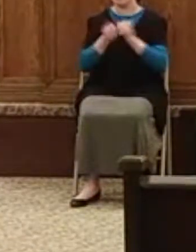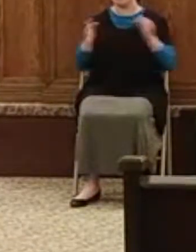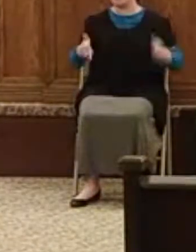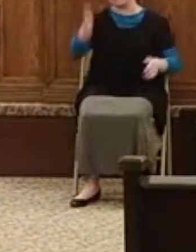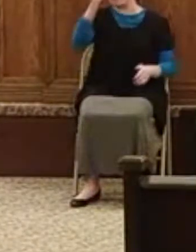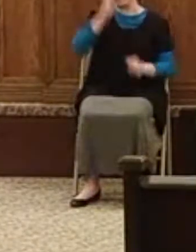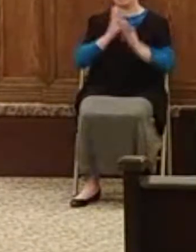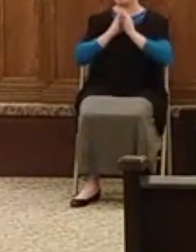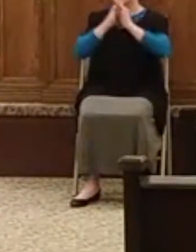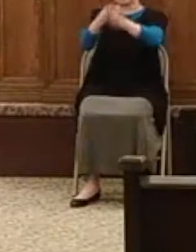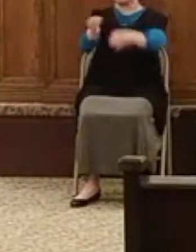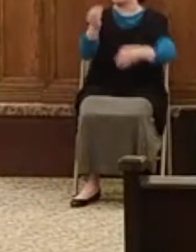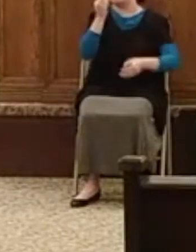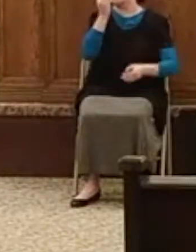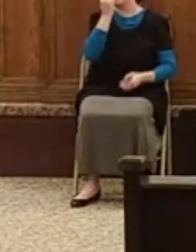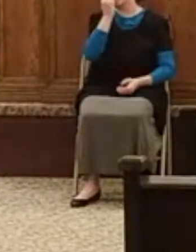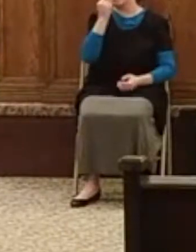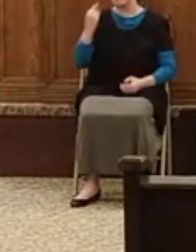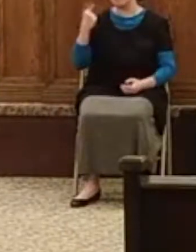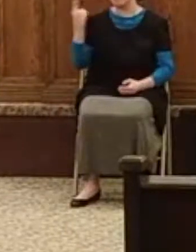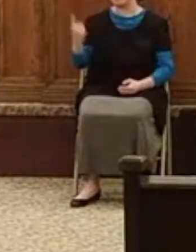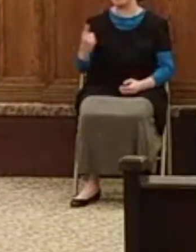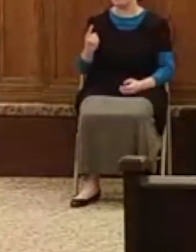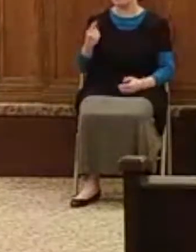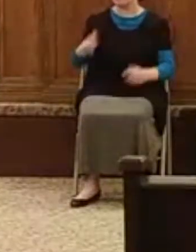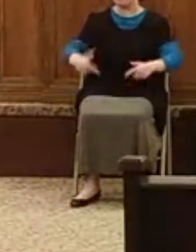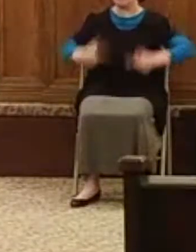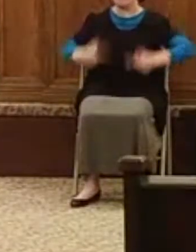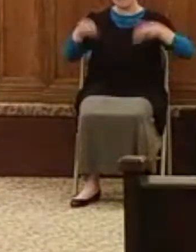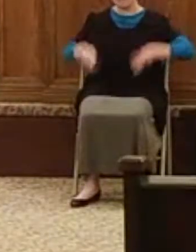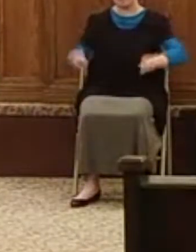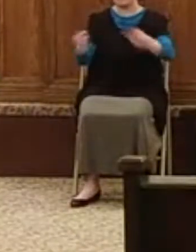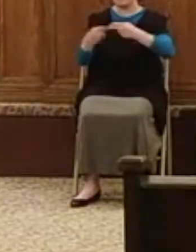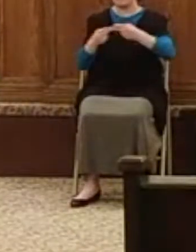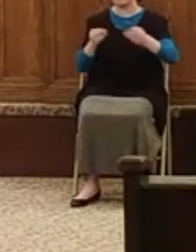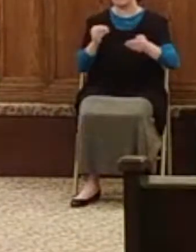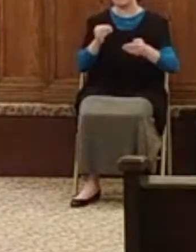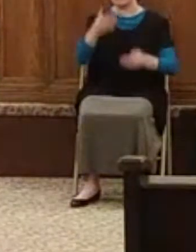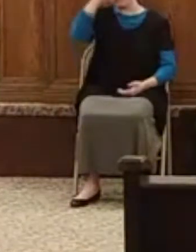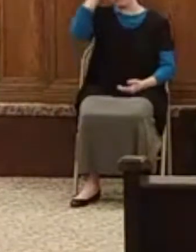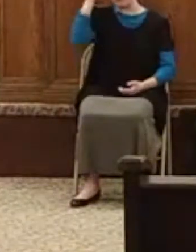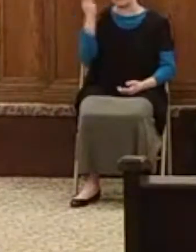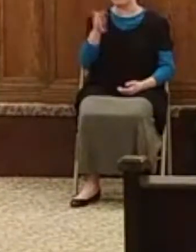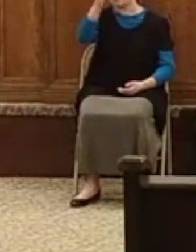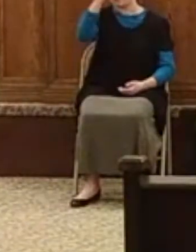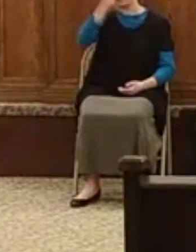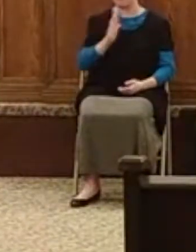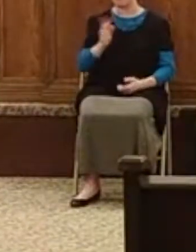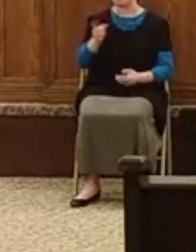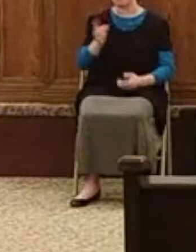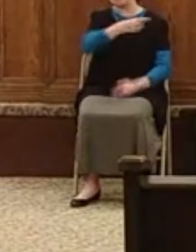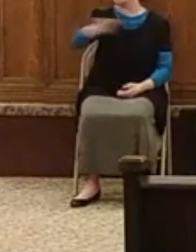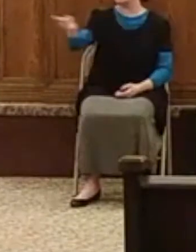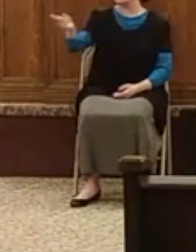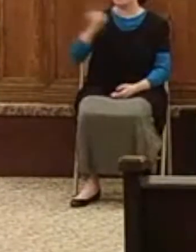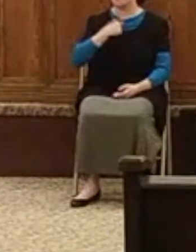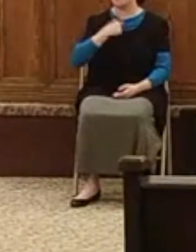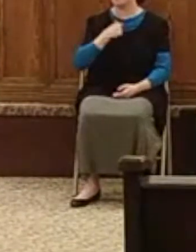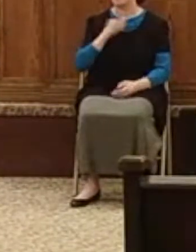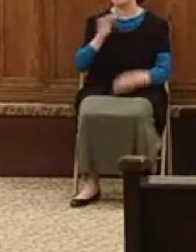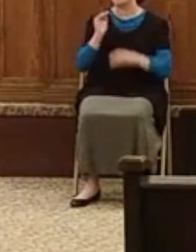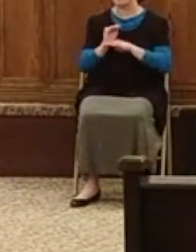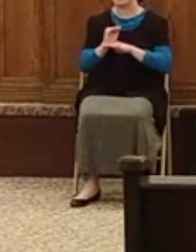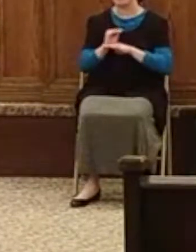state, feeding from self-indulgent lifestyles. How easy it is to forget where God has brought you and I